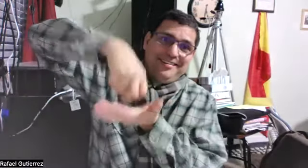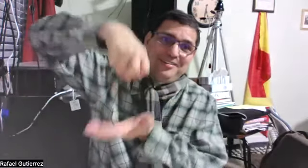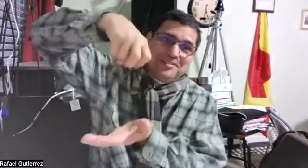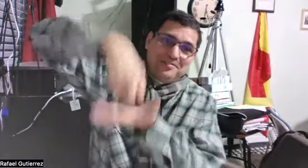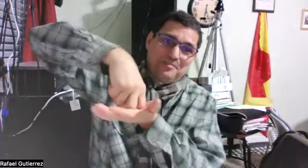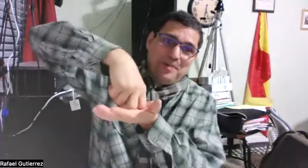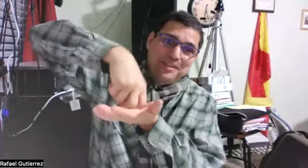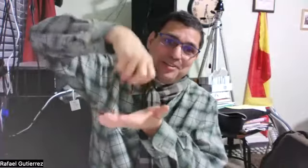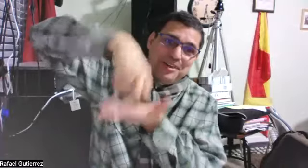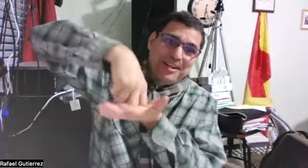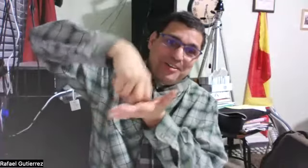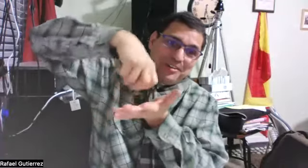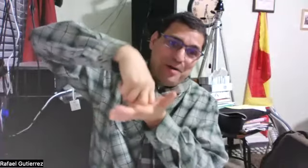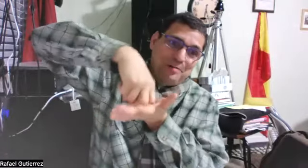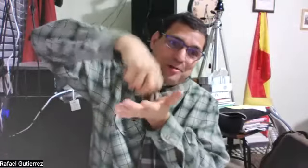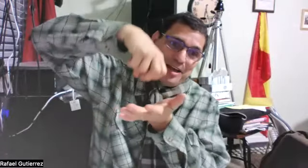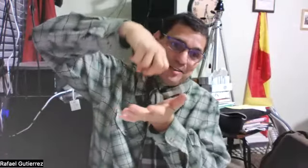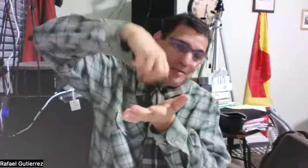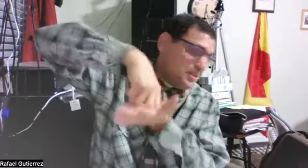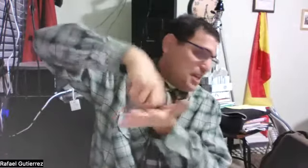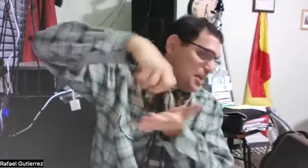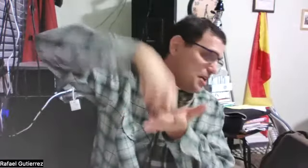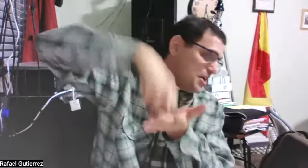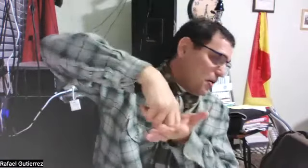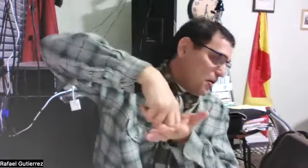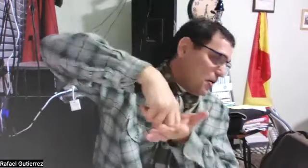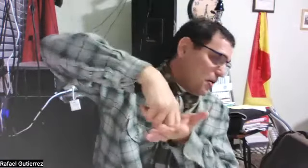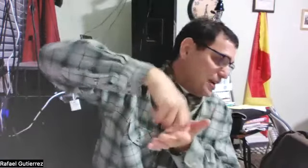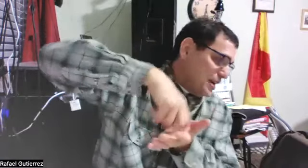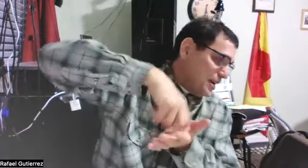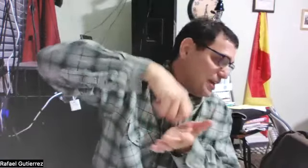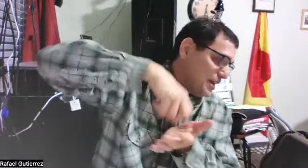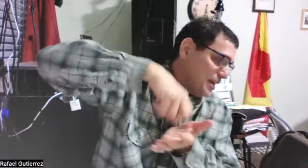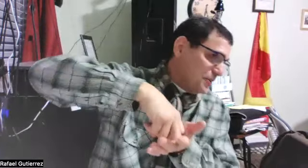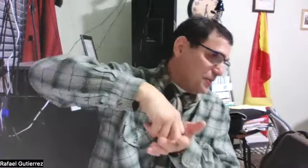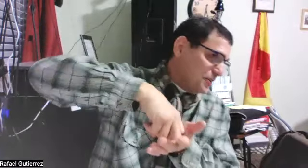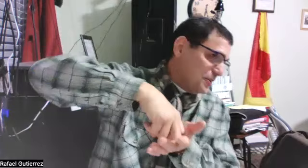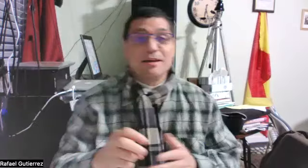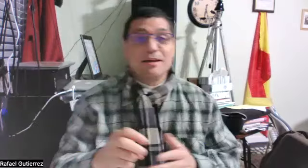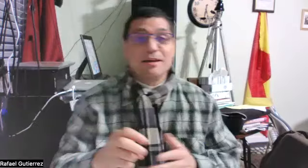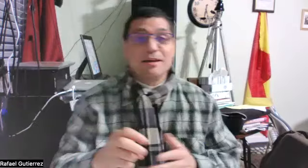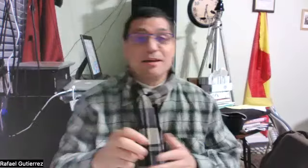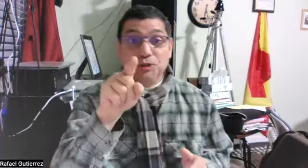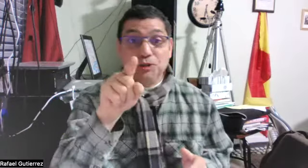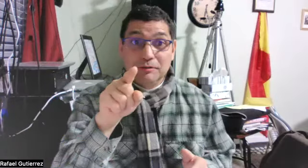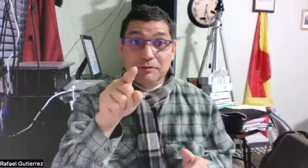You just bend your knee on the palm of your hand. Neo. Neo. Like you.